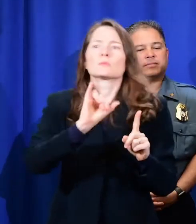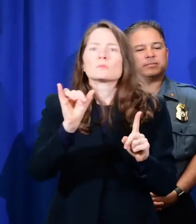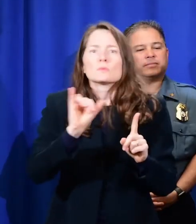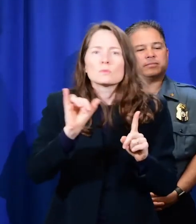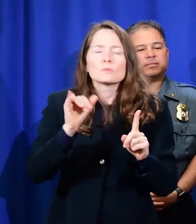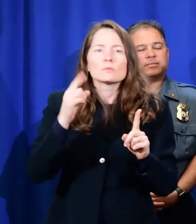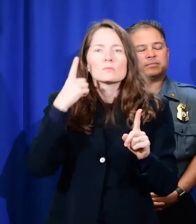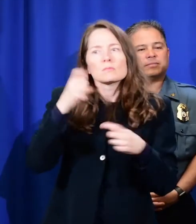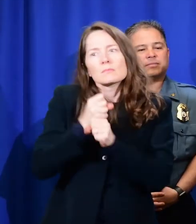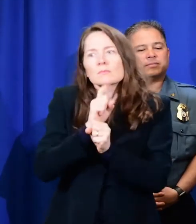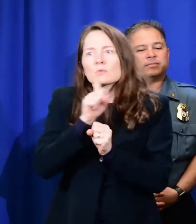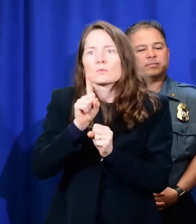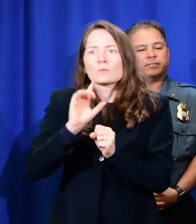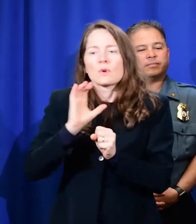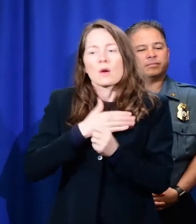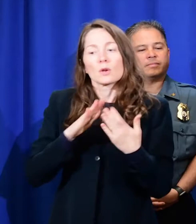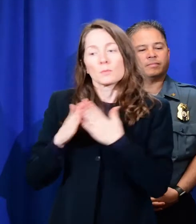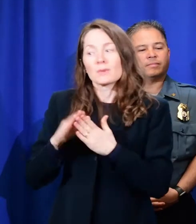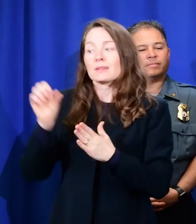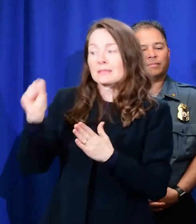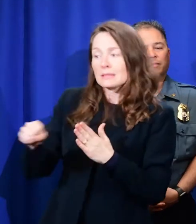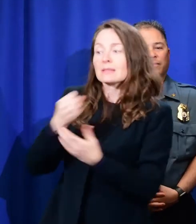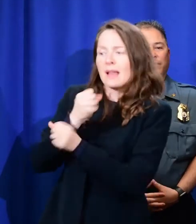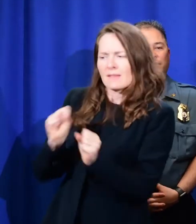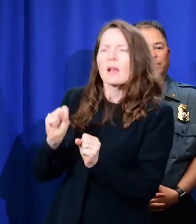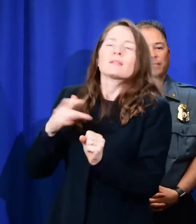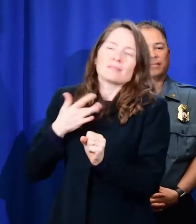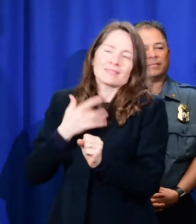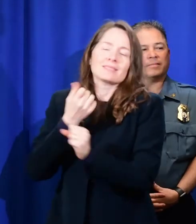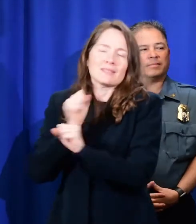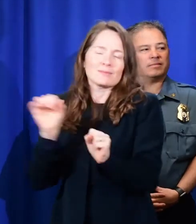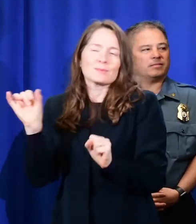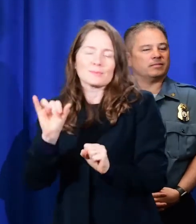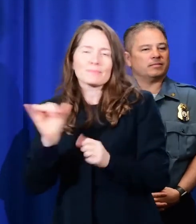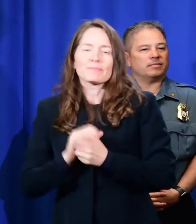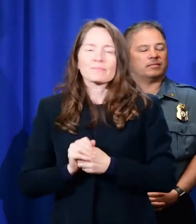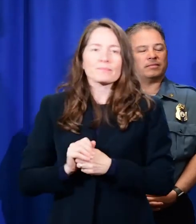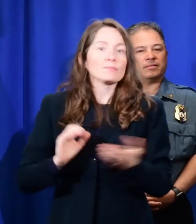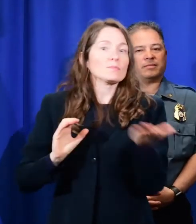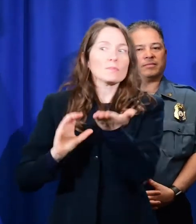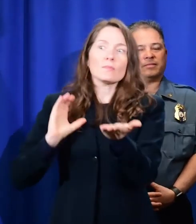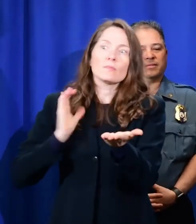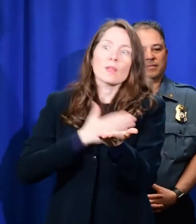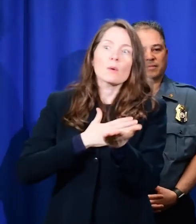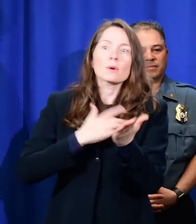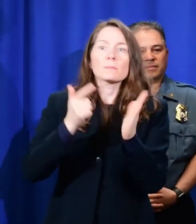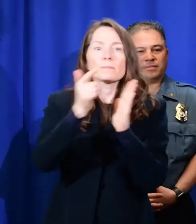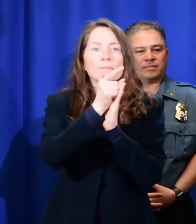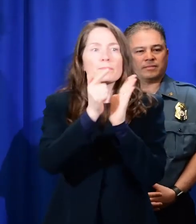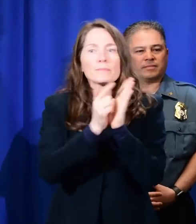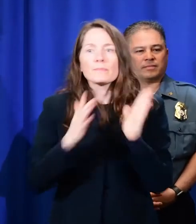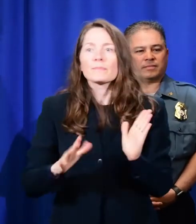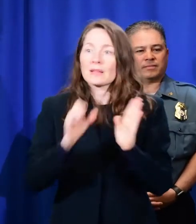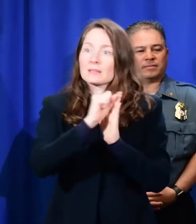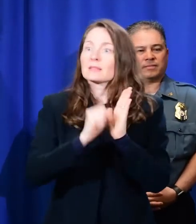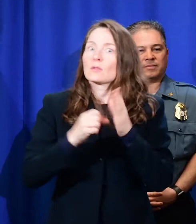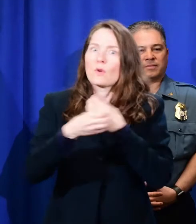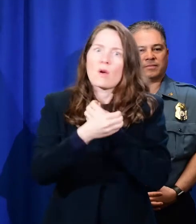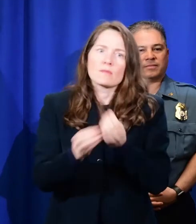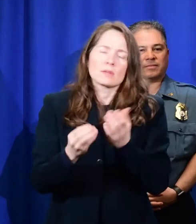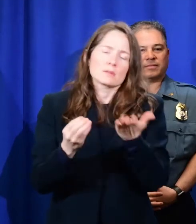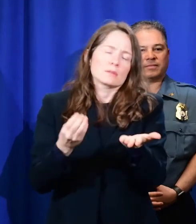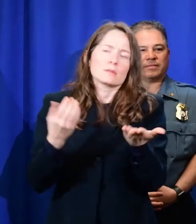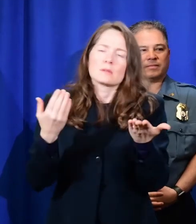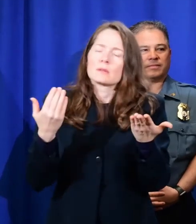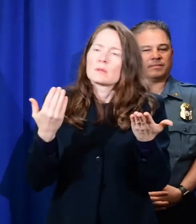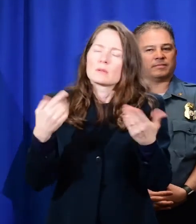safe. Our team at the state's attorney's office, who have been a remarkable partner, a model that many